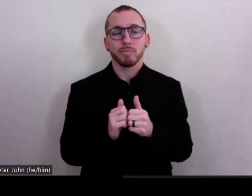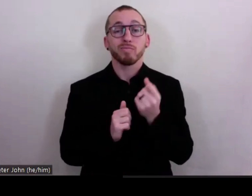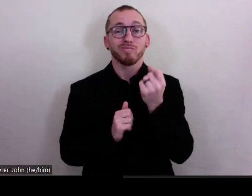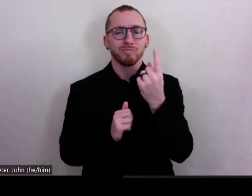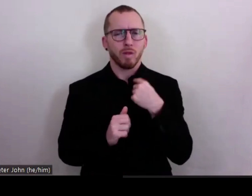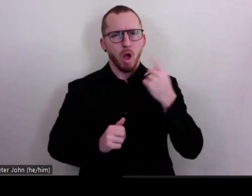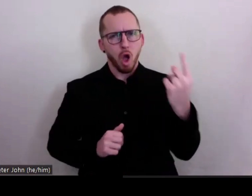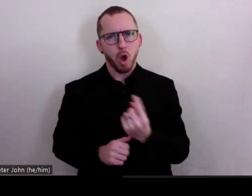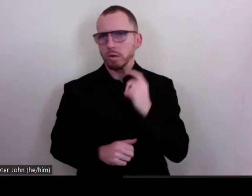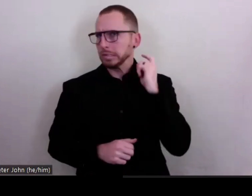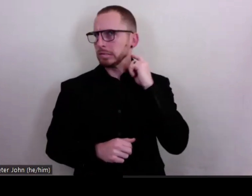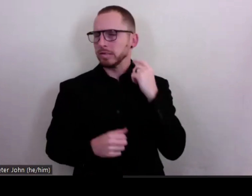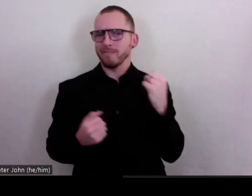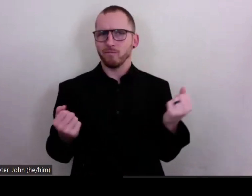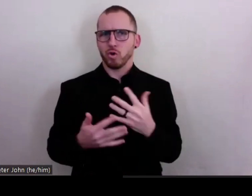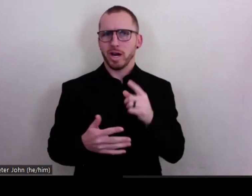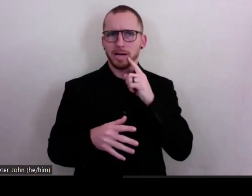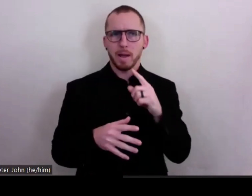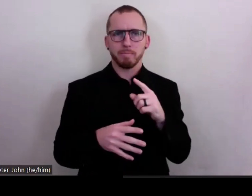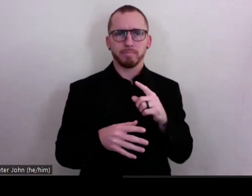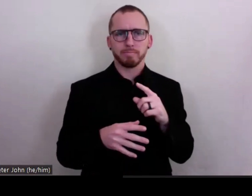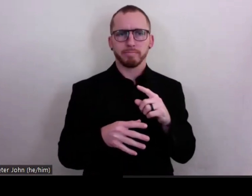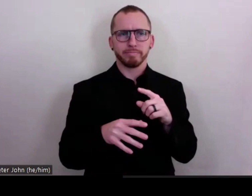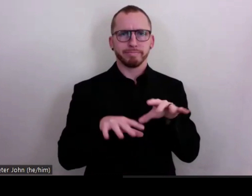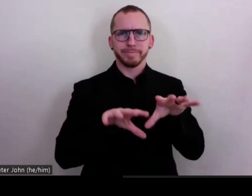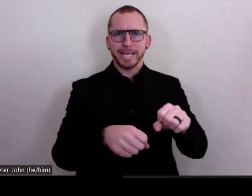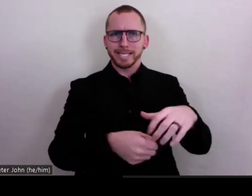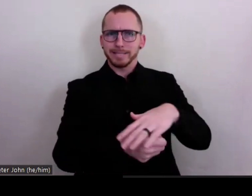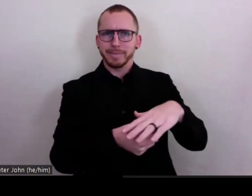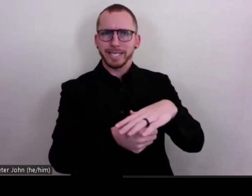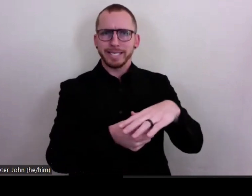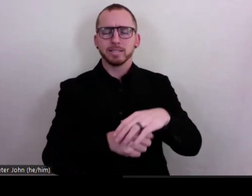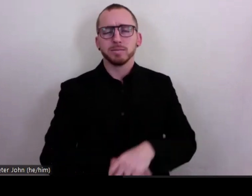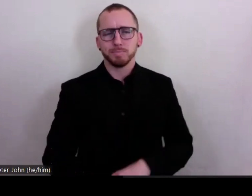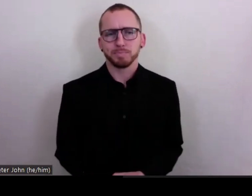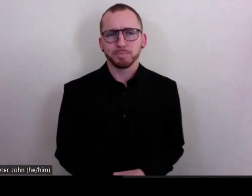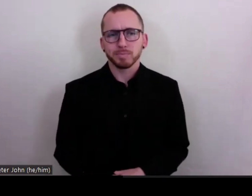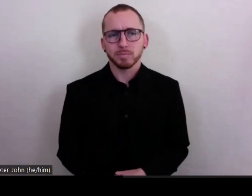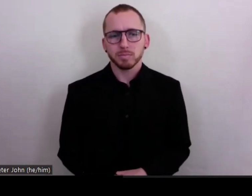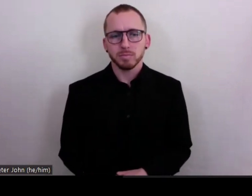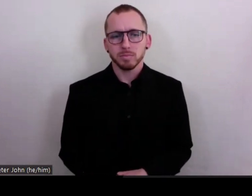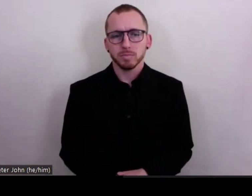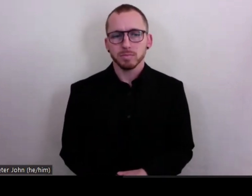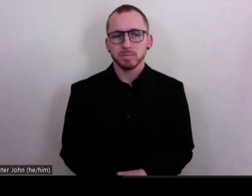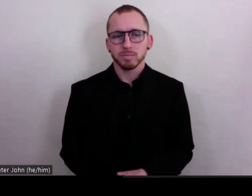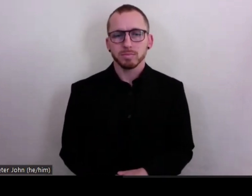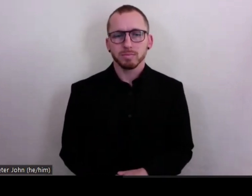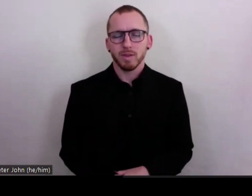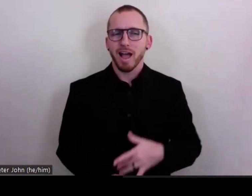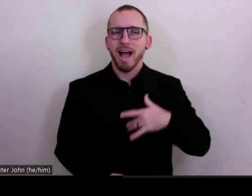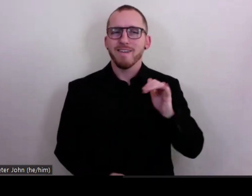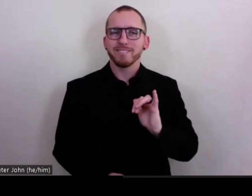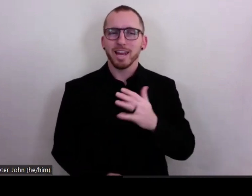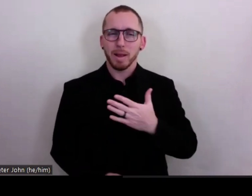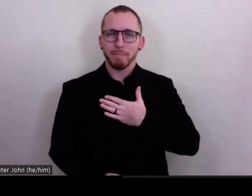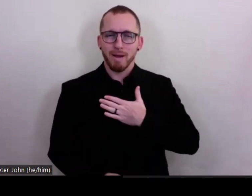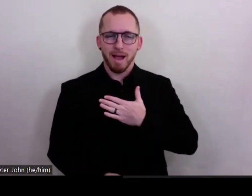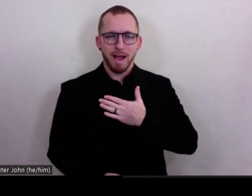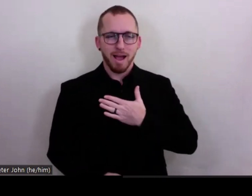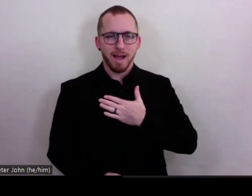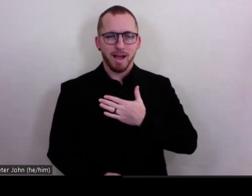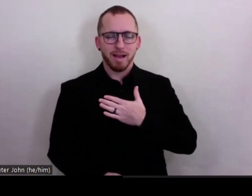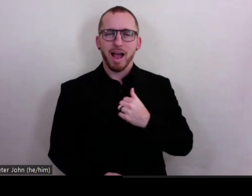I remember, and I think I have like a deep ancestral knowing that